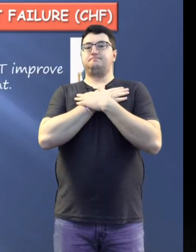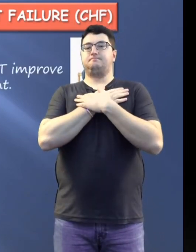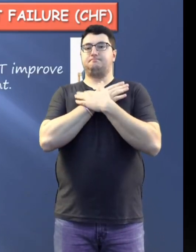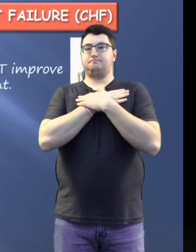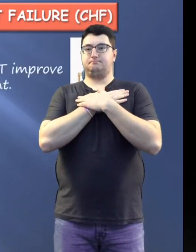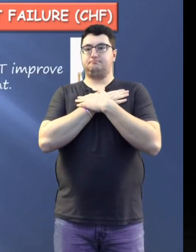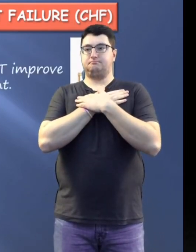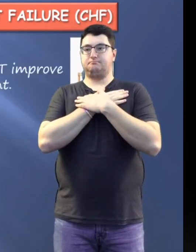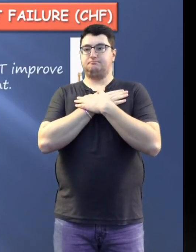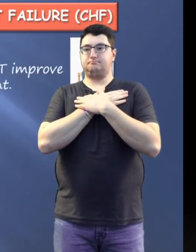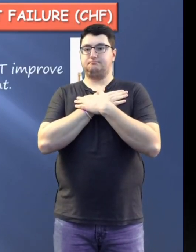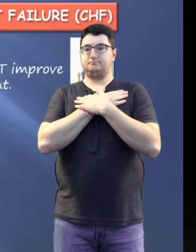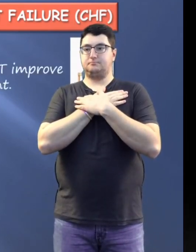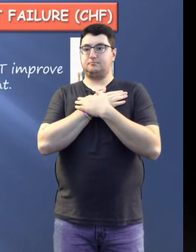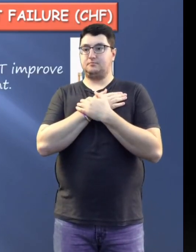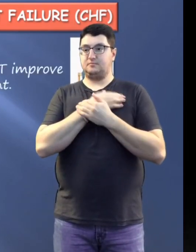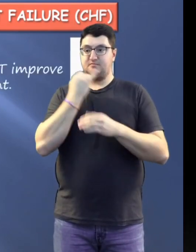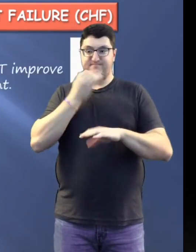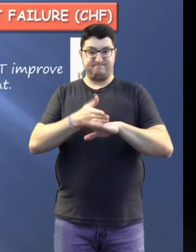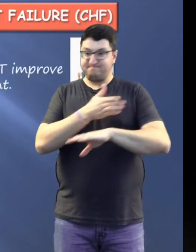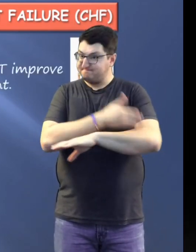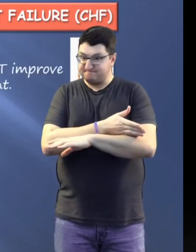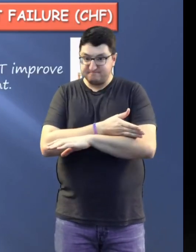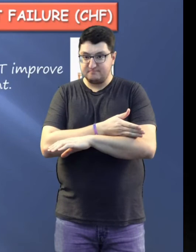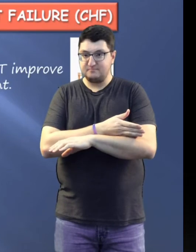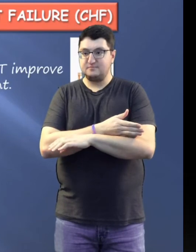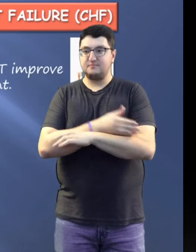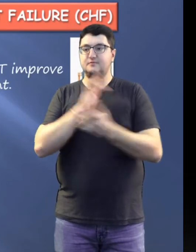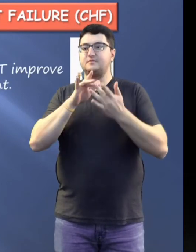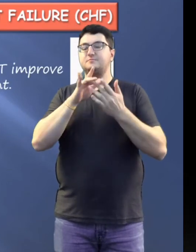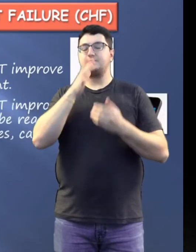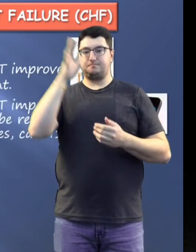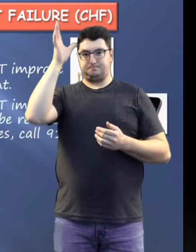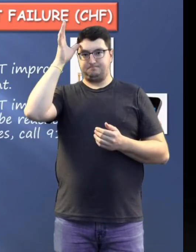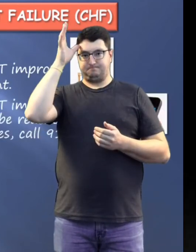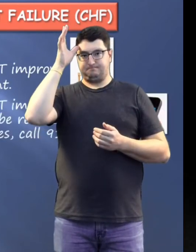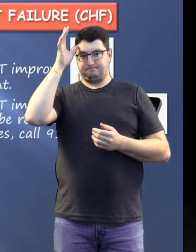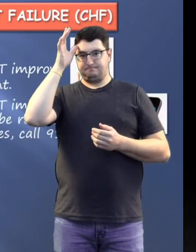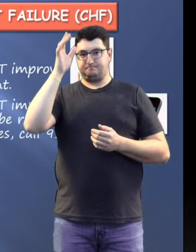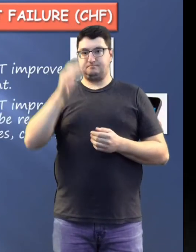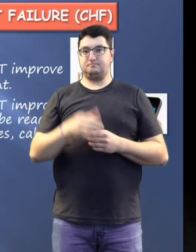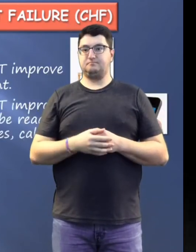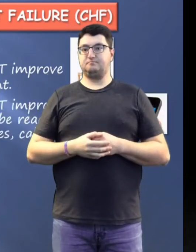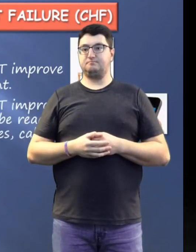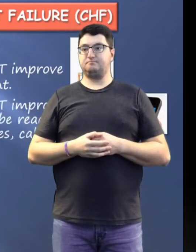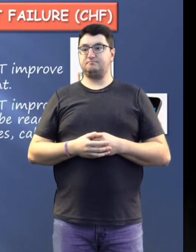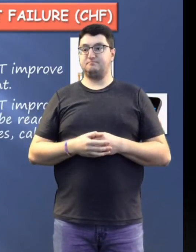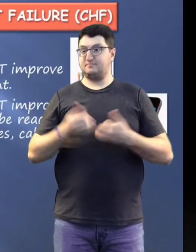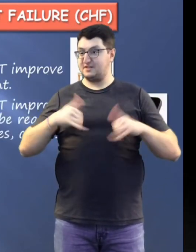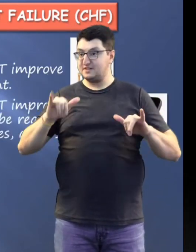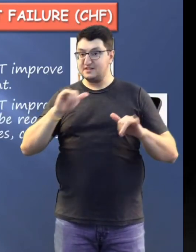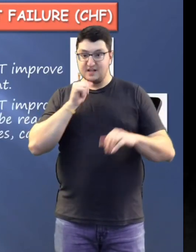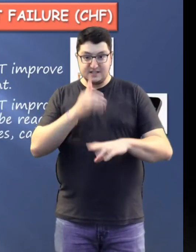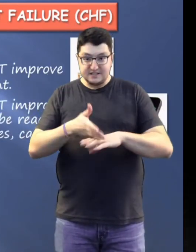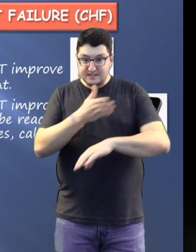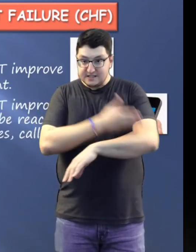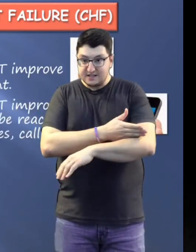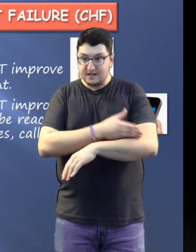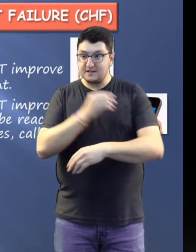with rest, contact their parent. If symptoms do not improve and you are unable to reach the parent within 5